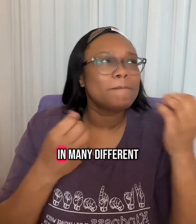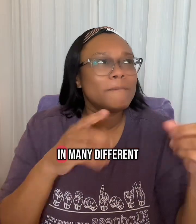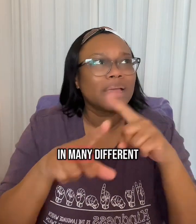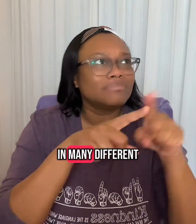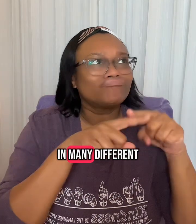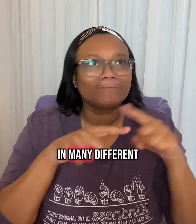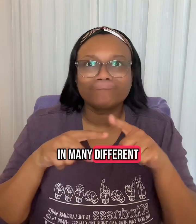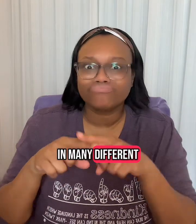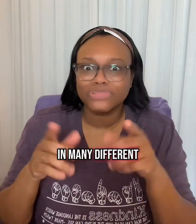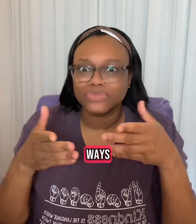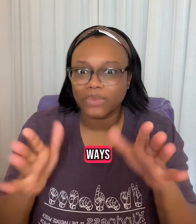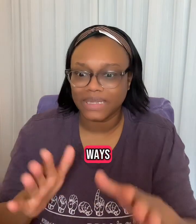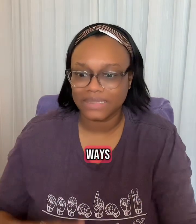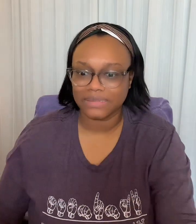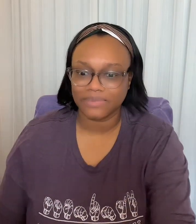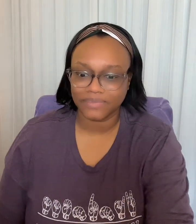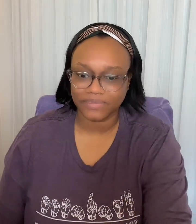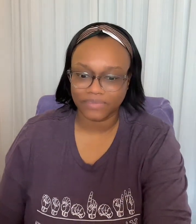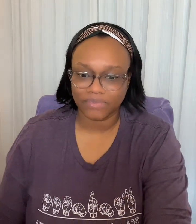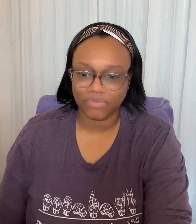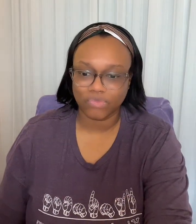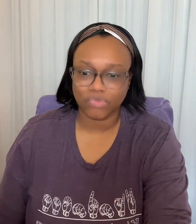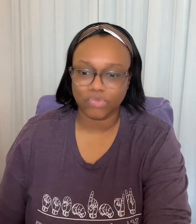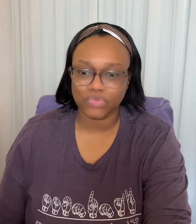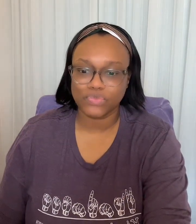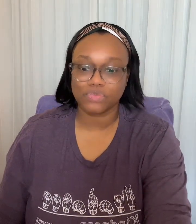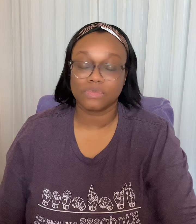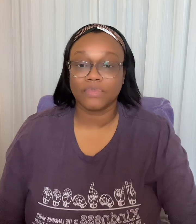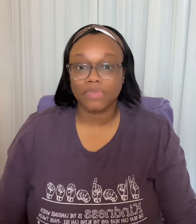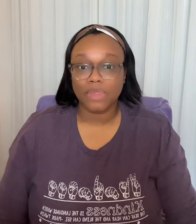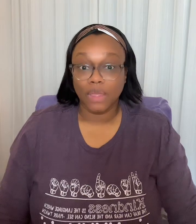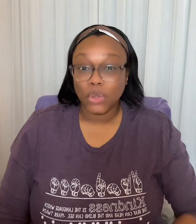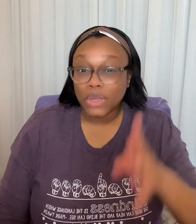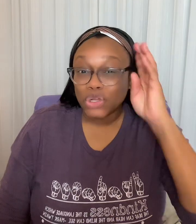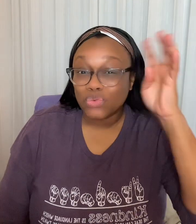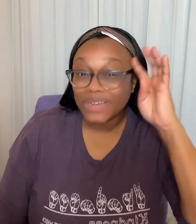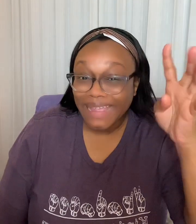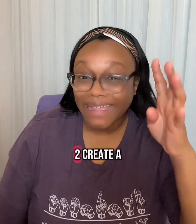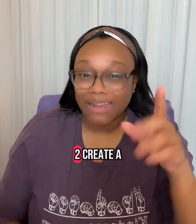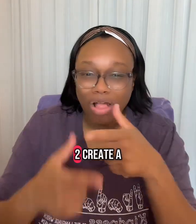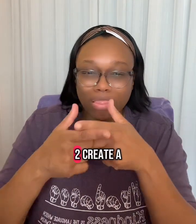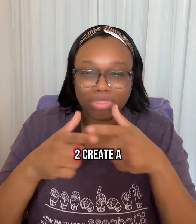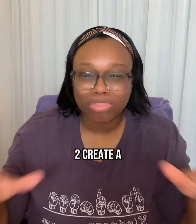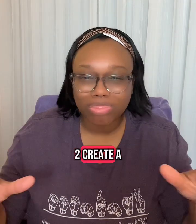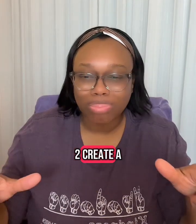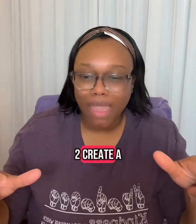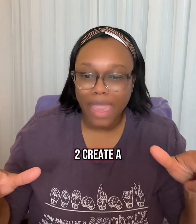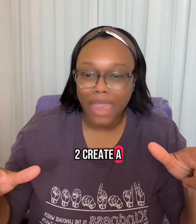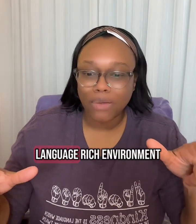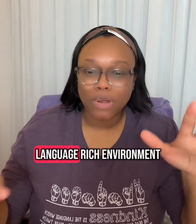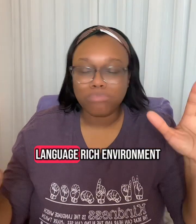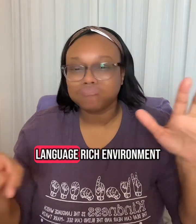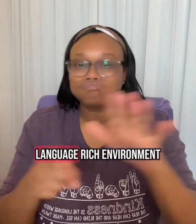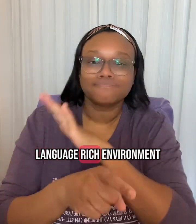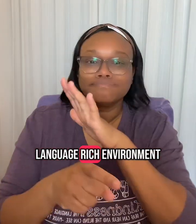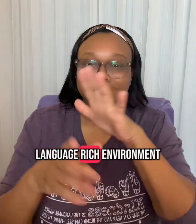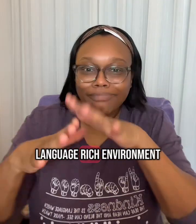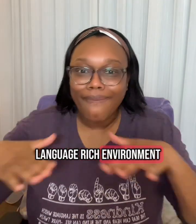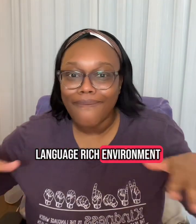in many different ways. 2, Create a language-rich